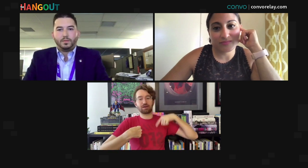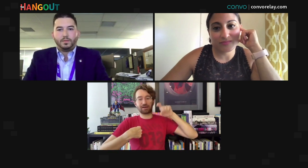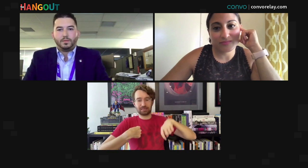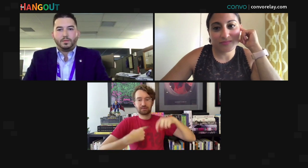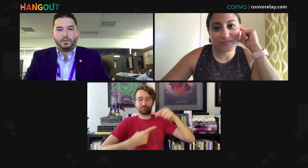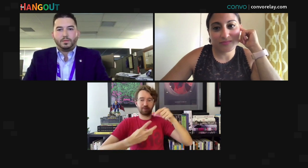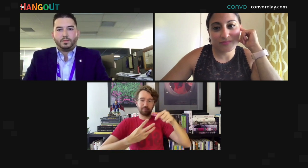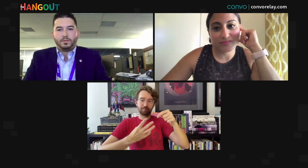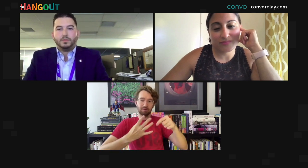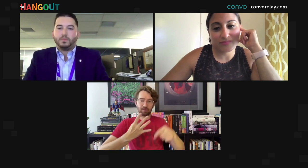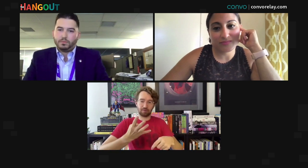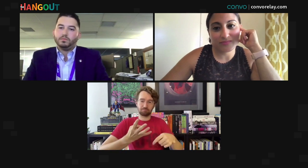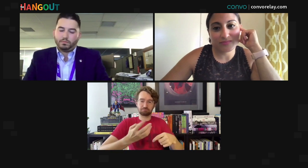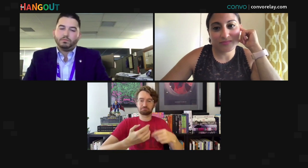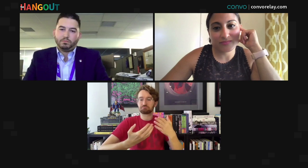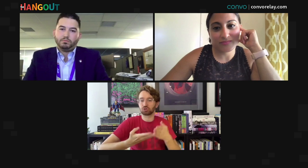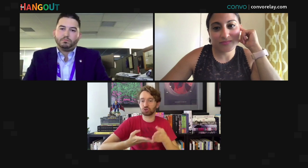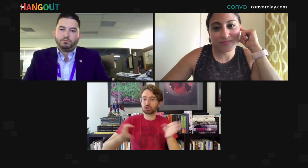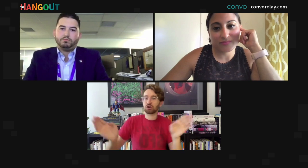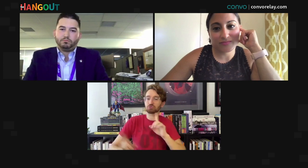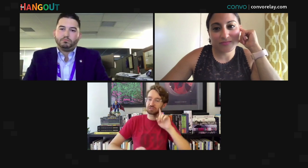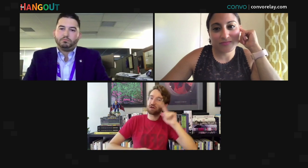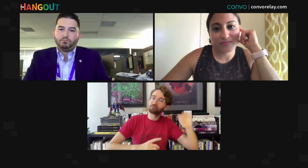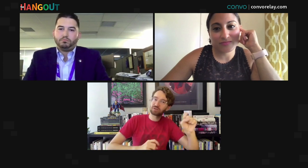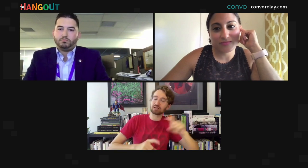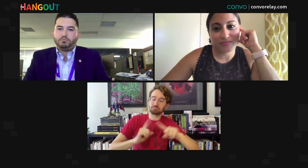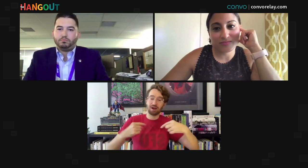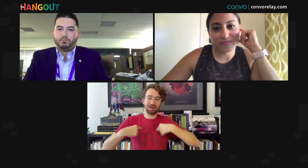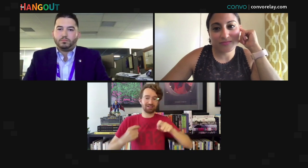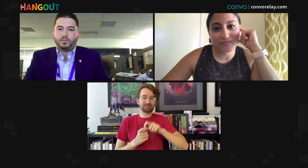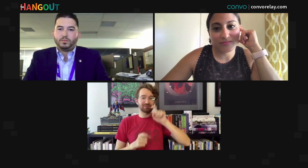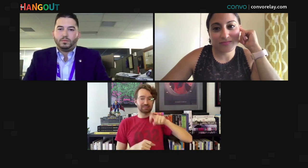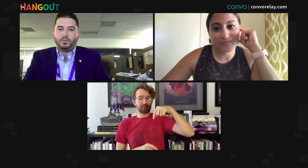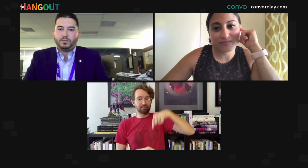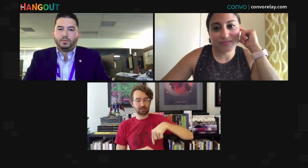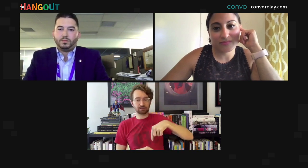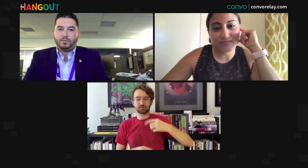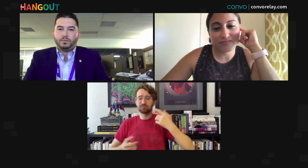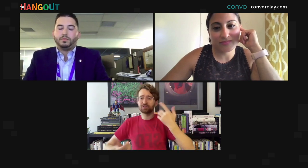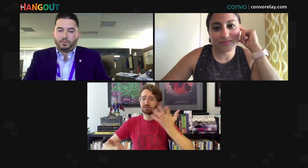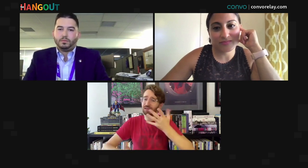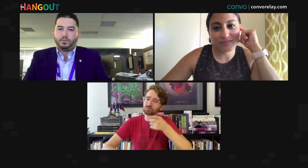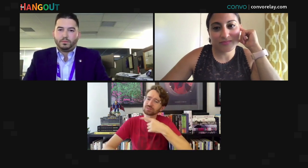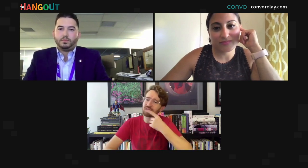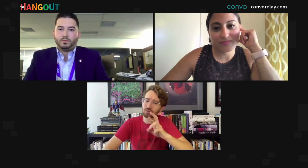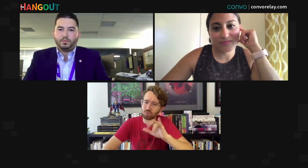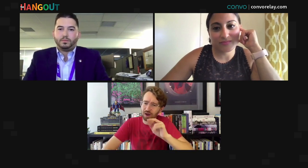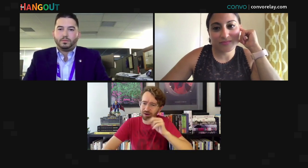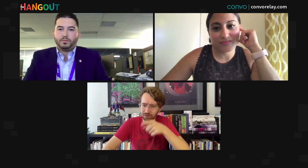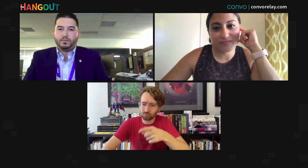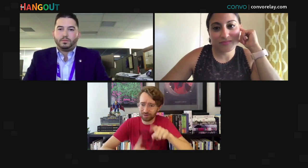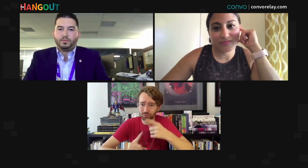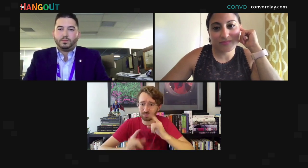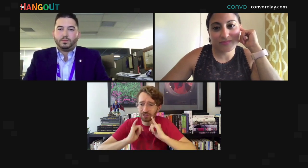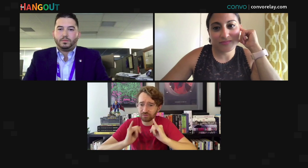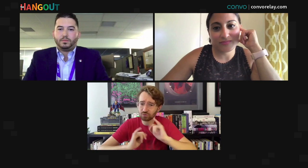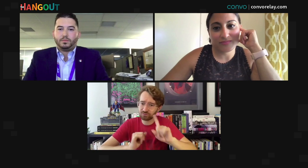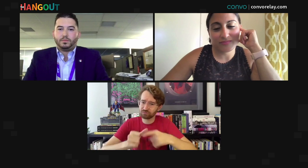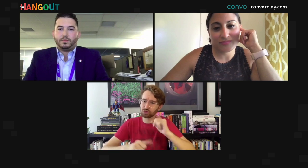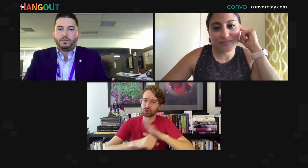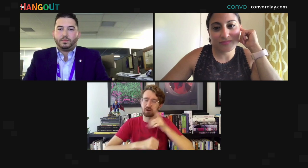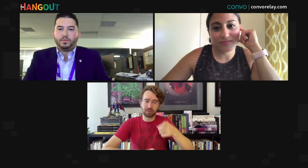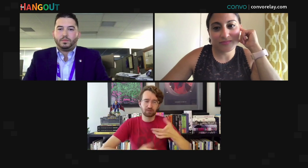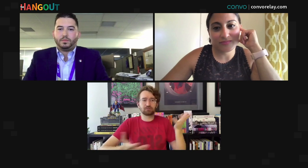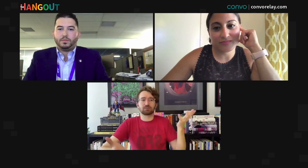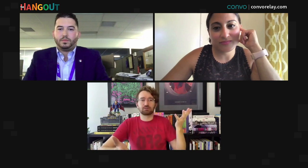telling them specifically, for me, these are the things that I'm going to need. Generally, deaf people may need this, but for me, this